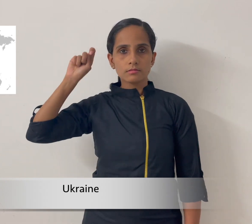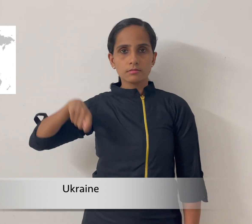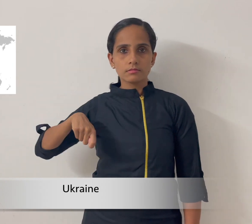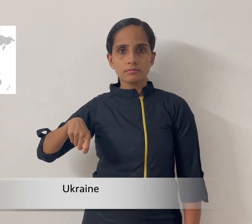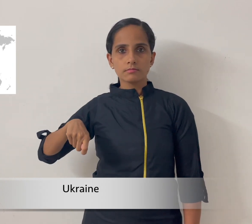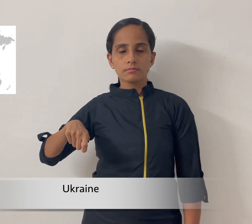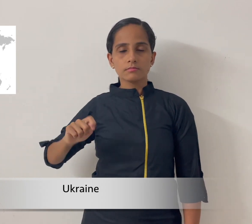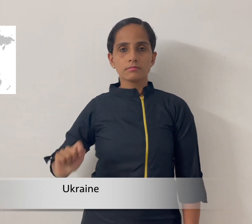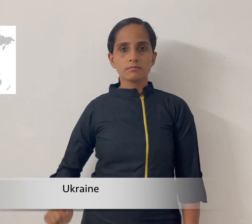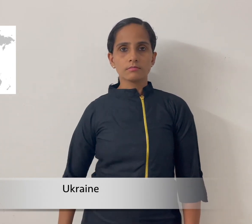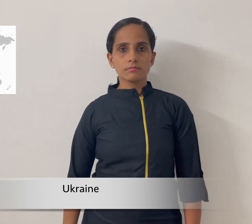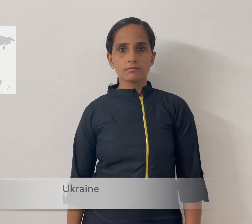Ukraine,